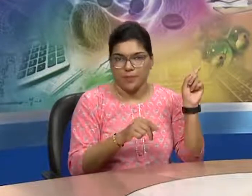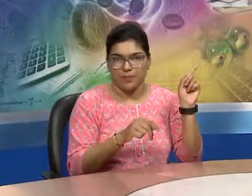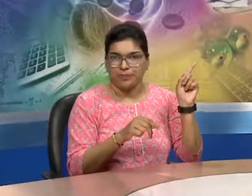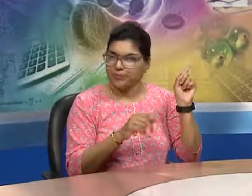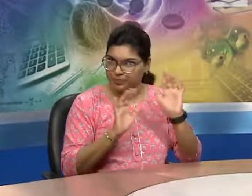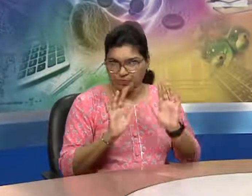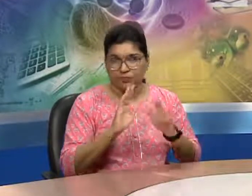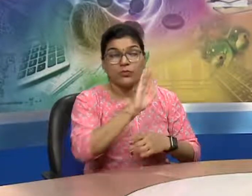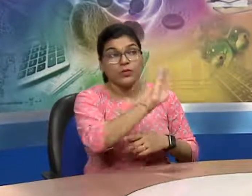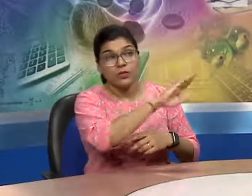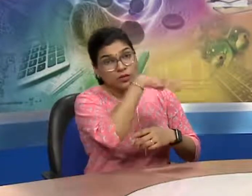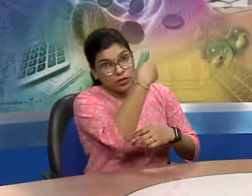So deciduous means